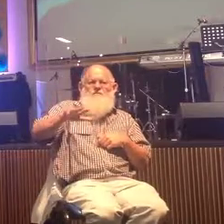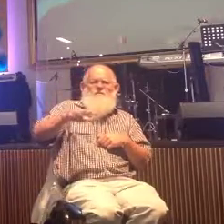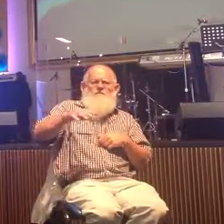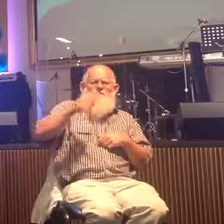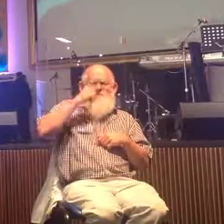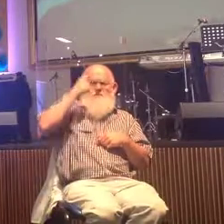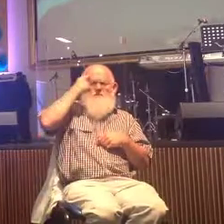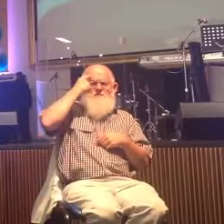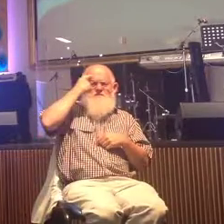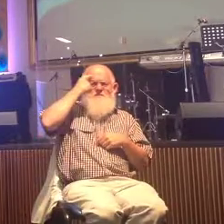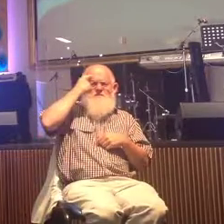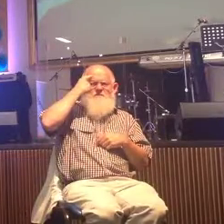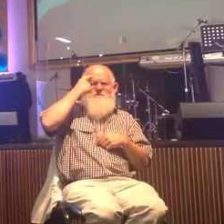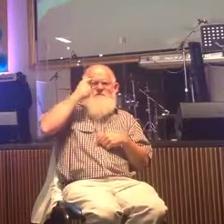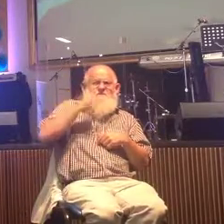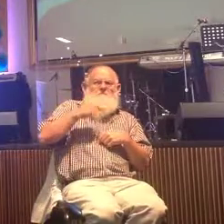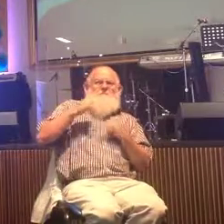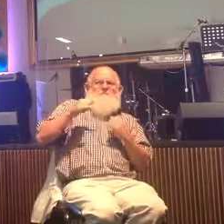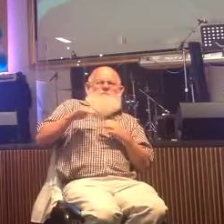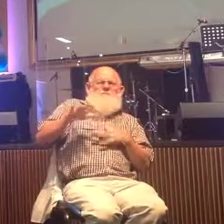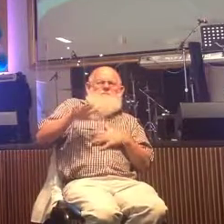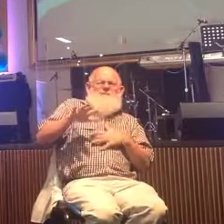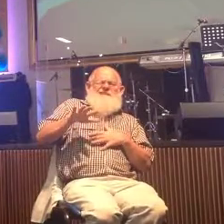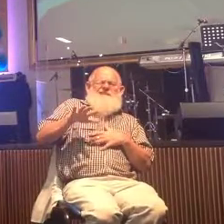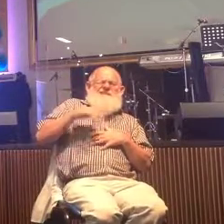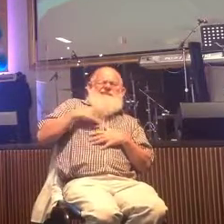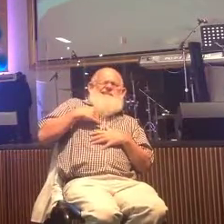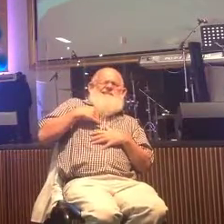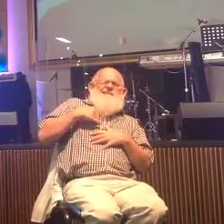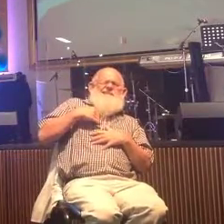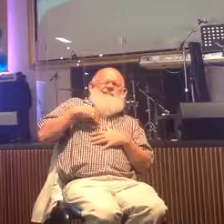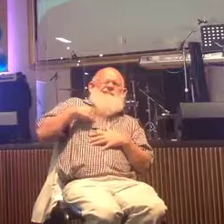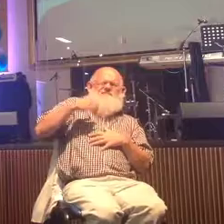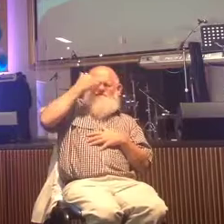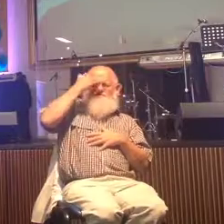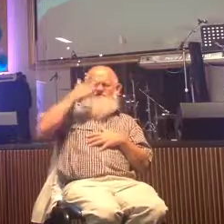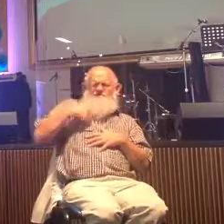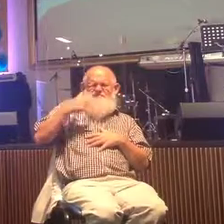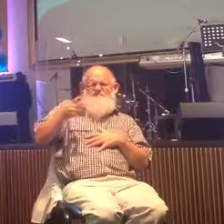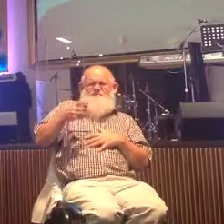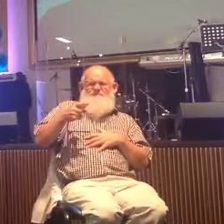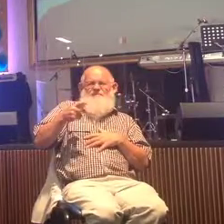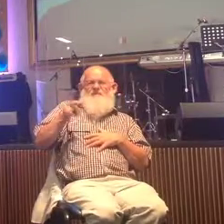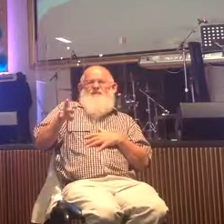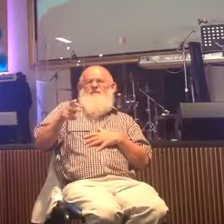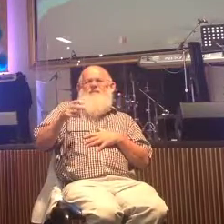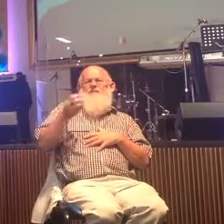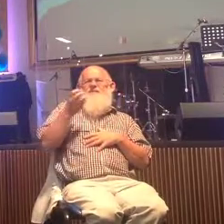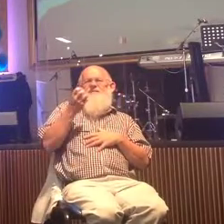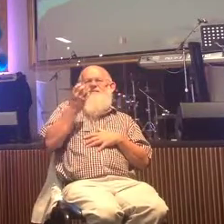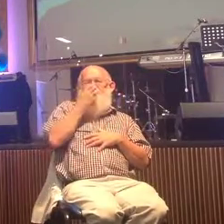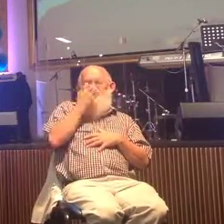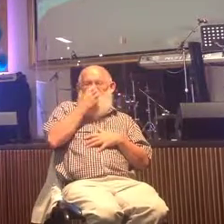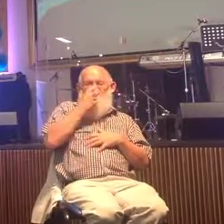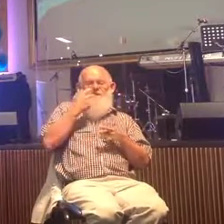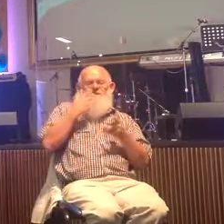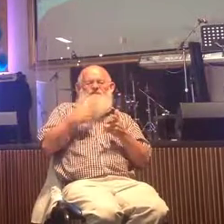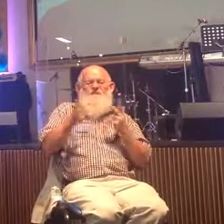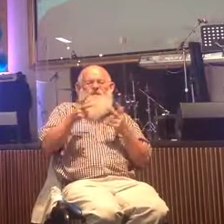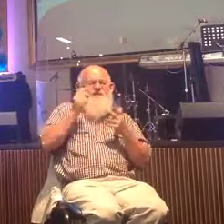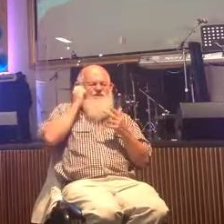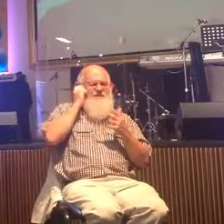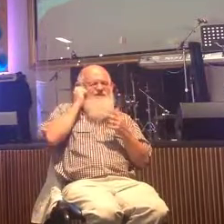Oh, I'm sorry, Mum. I got sucked in by this false teacher, and he's going to take me over to the brothel. That's